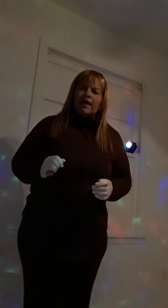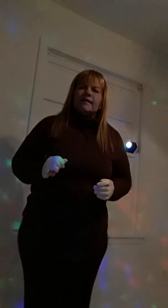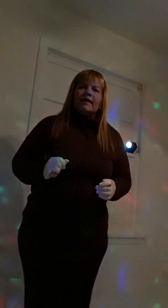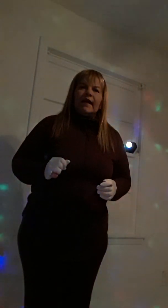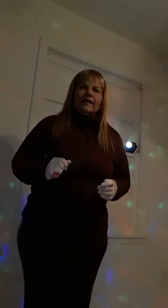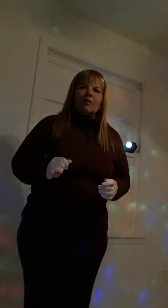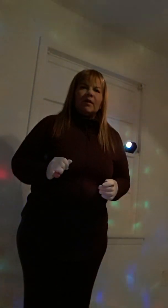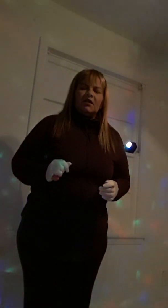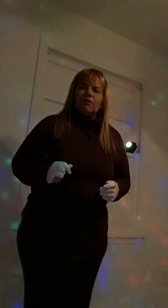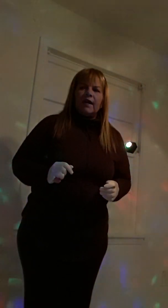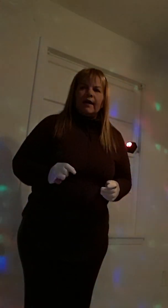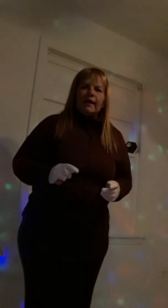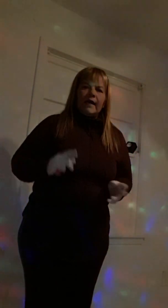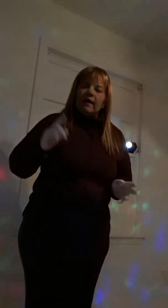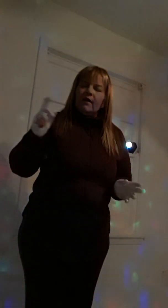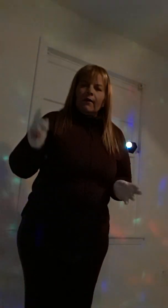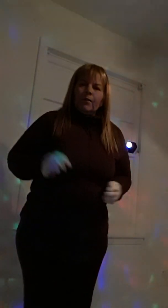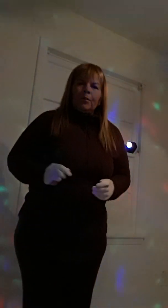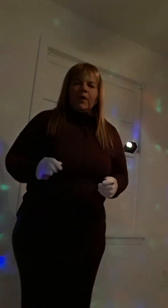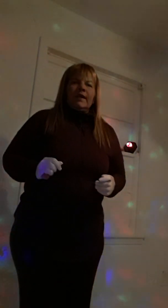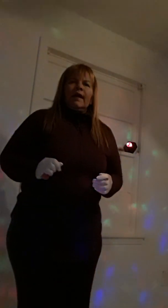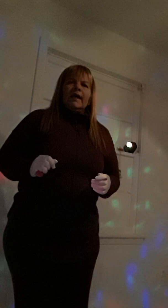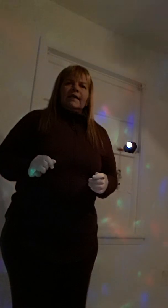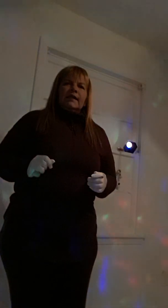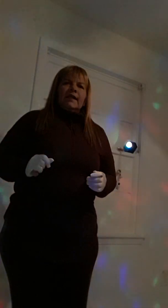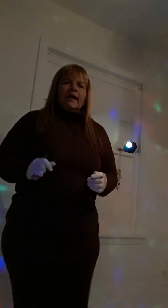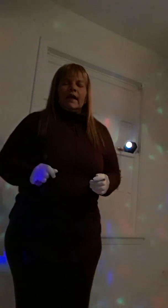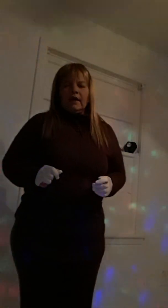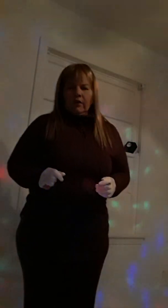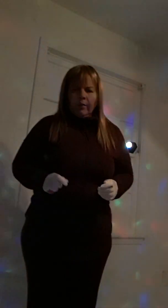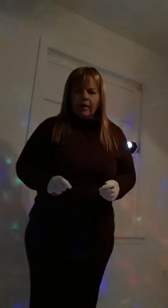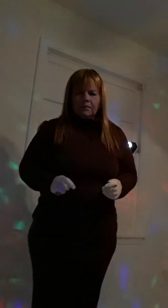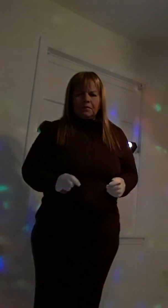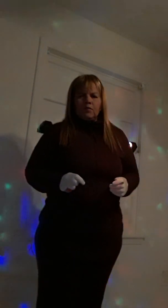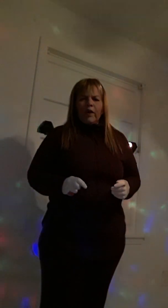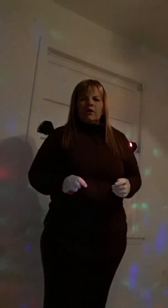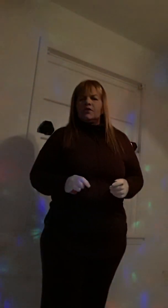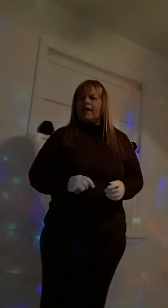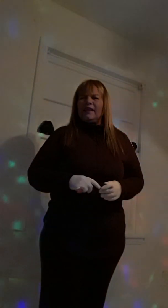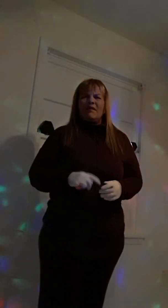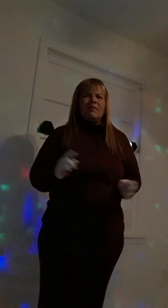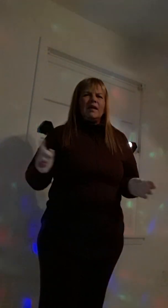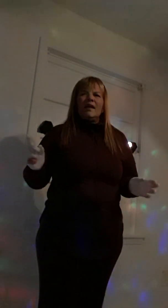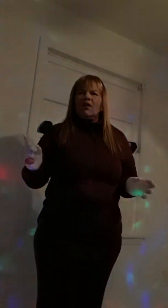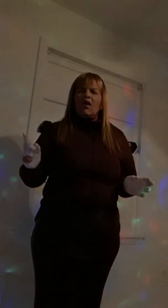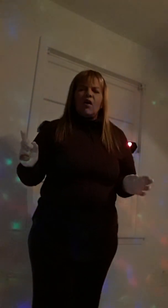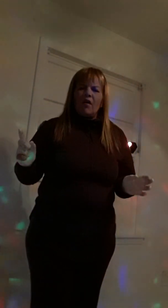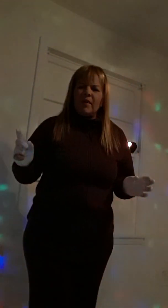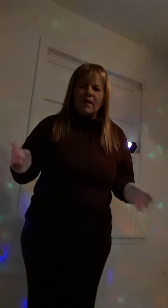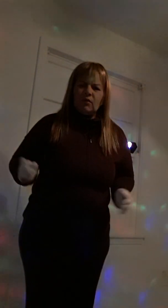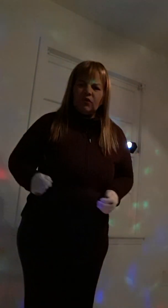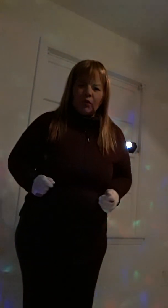rodearse de gente pacífica que pueden llegar a entender el idioma, right? Just like everybody can be able to